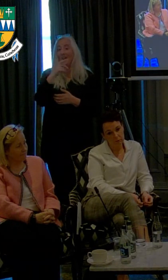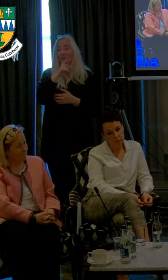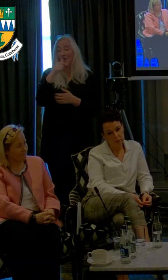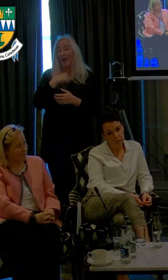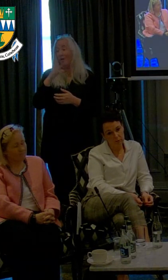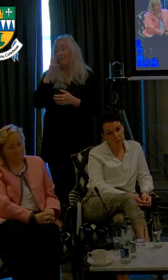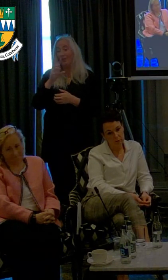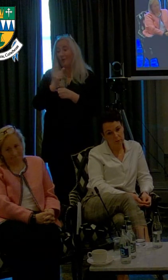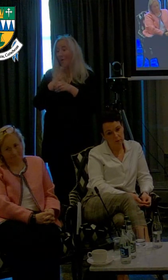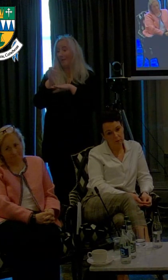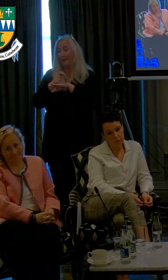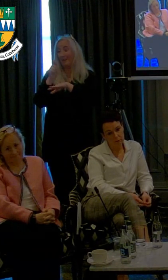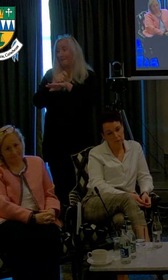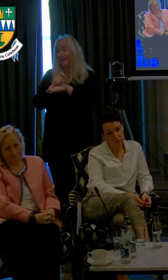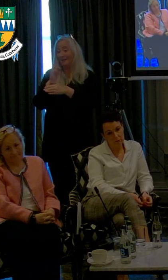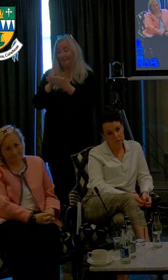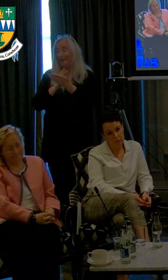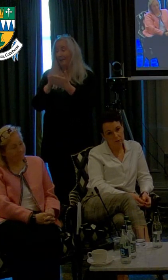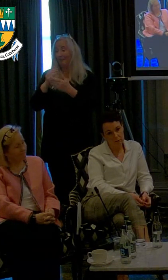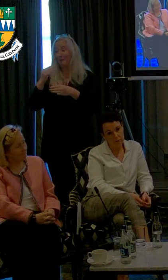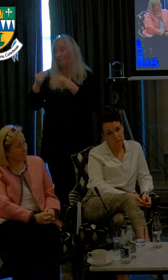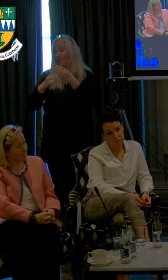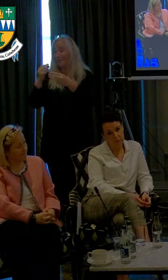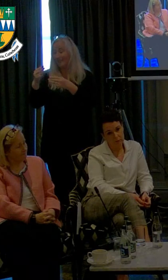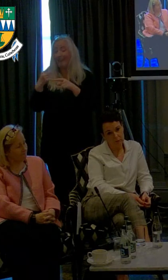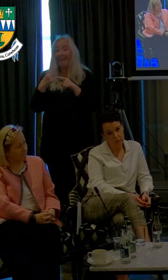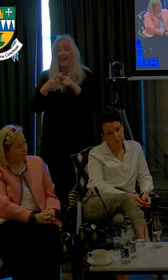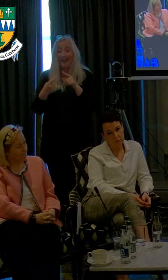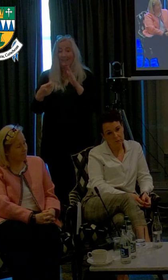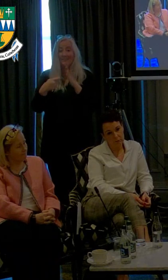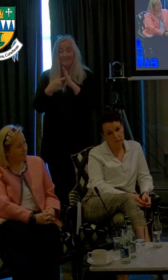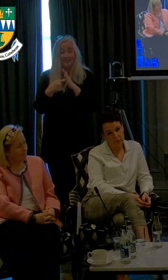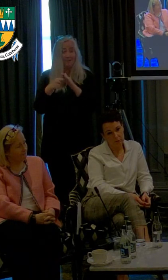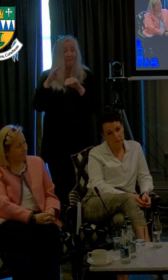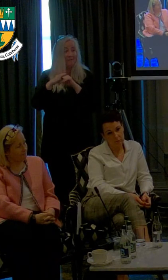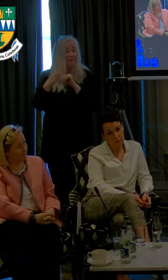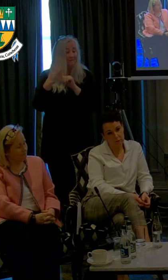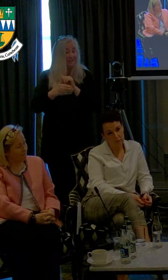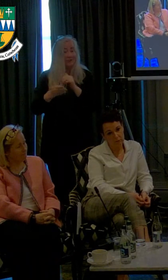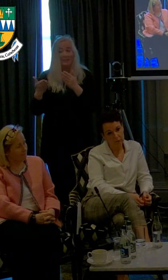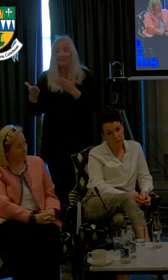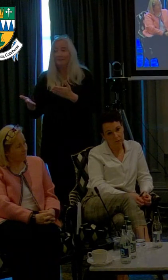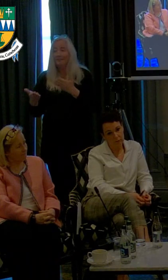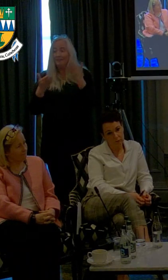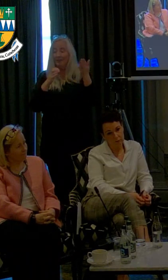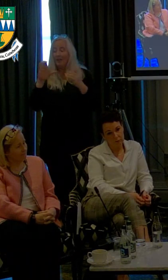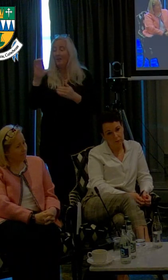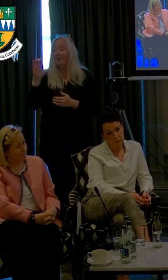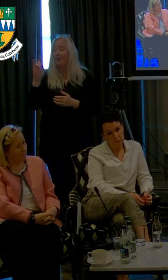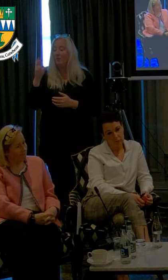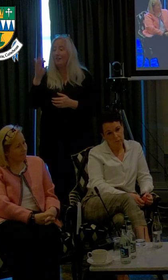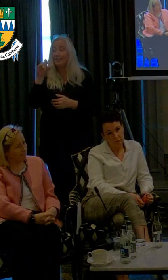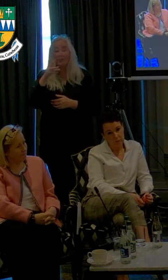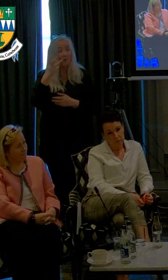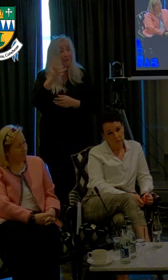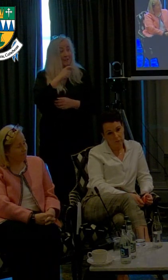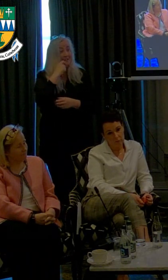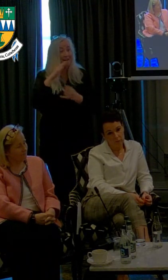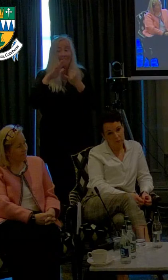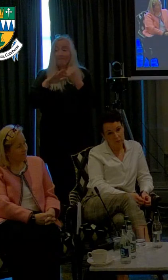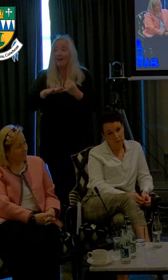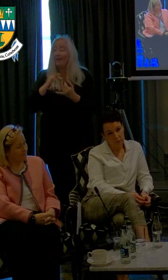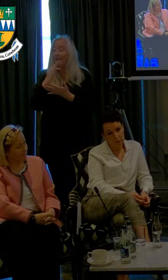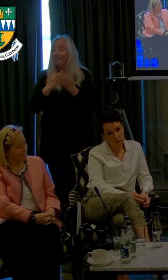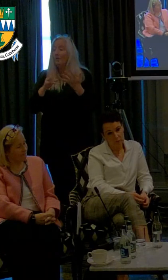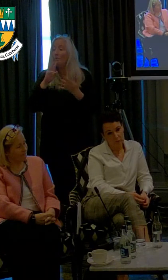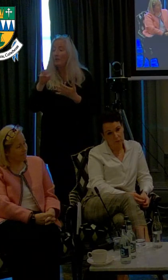absolutely the best as part of the process. And also, before we finish up, I'll be handing over to Christy because I know he wants to say a few words. But just